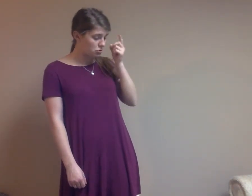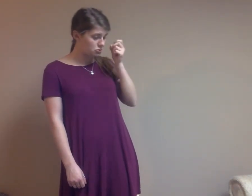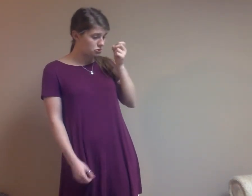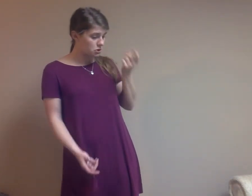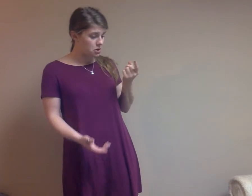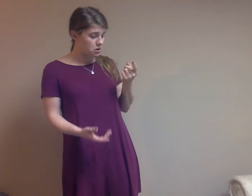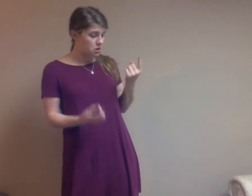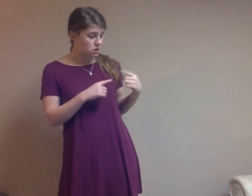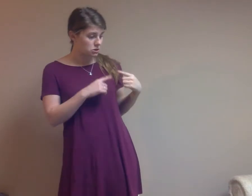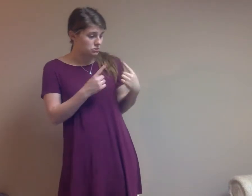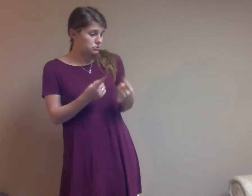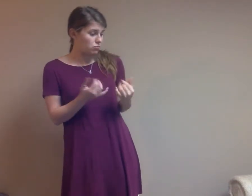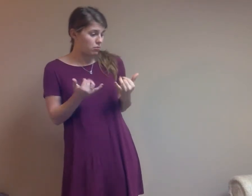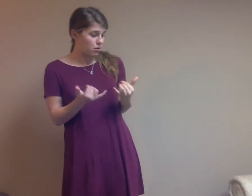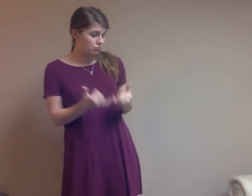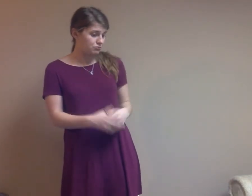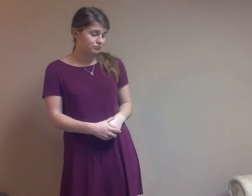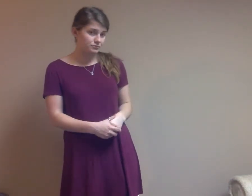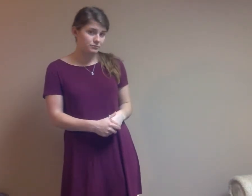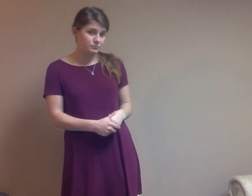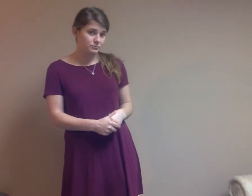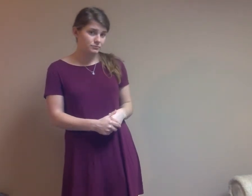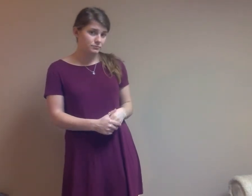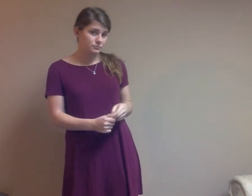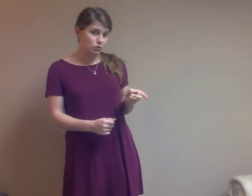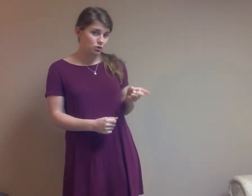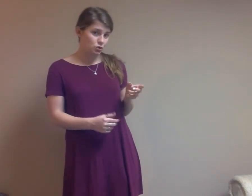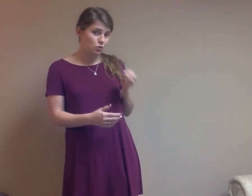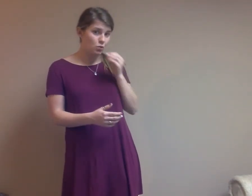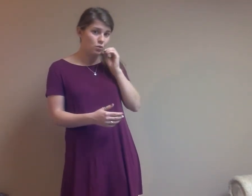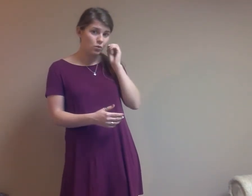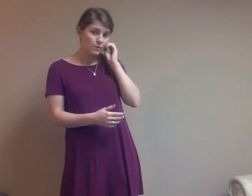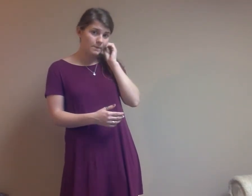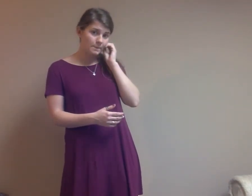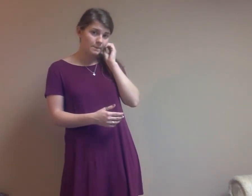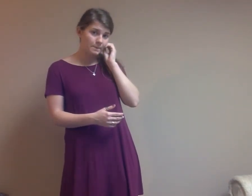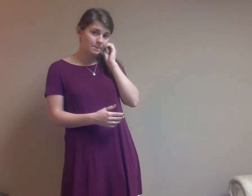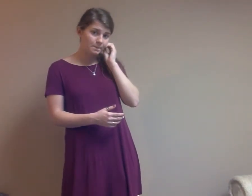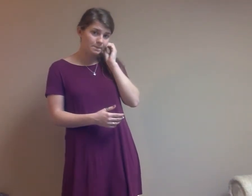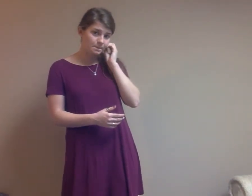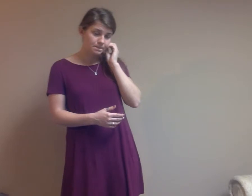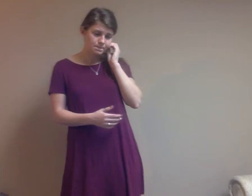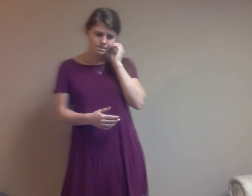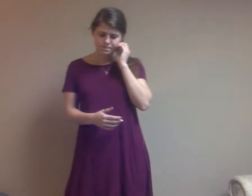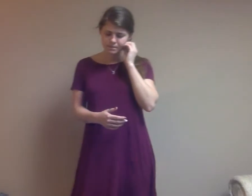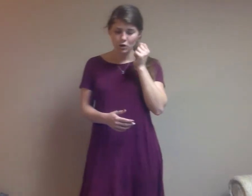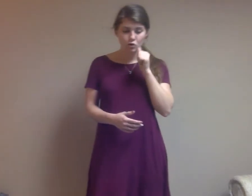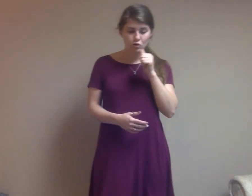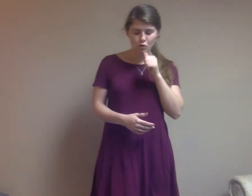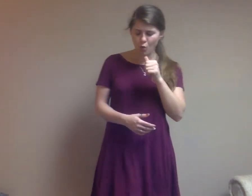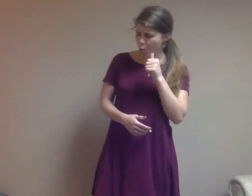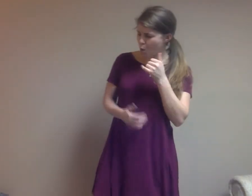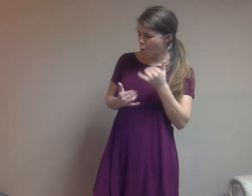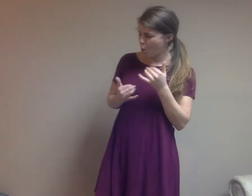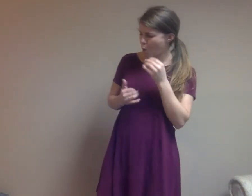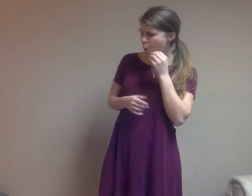to school, how long am I at home for? Well, you go back to school. Yeah. And then you've got a whole week at school. And then you've got